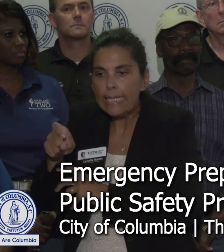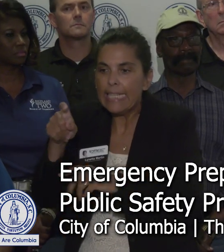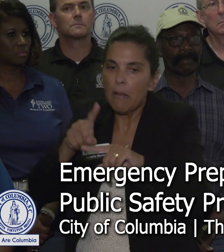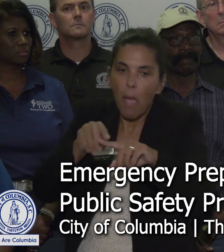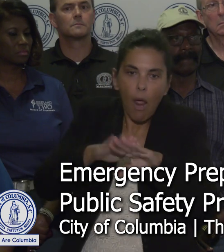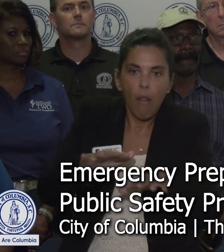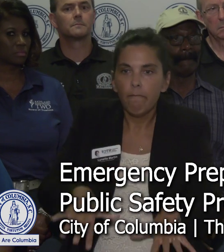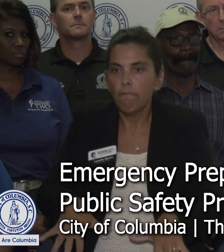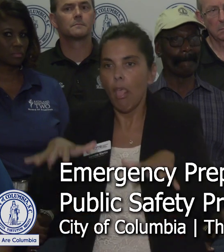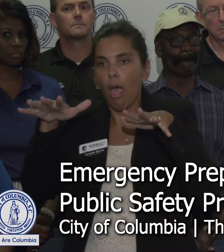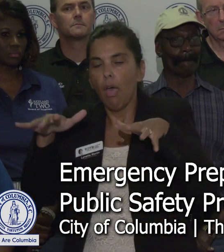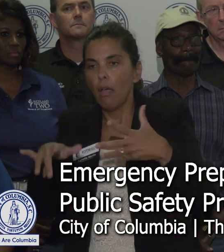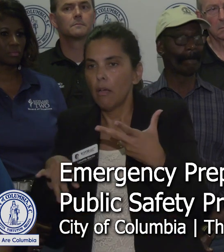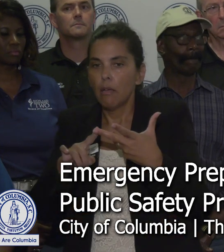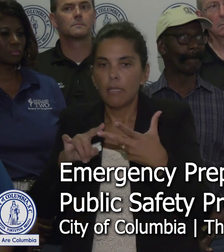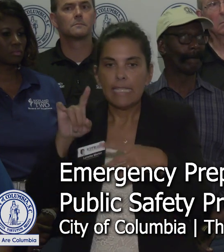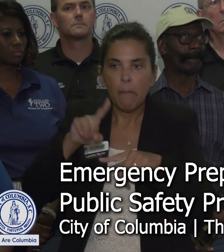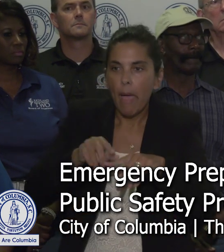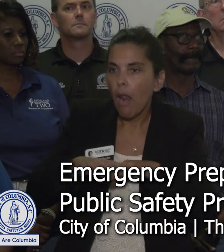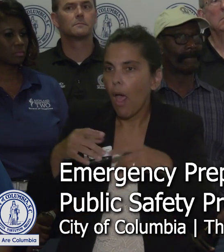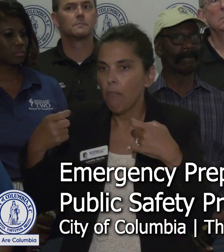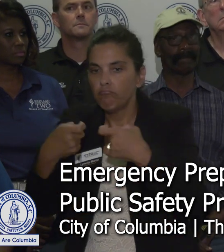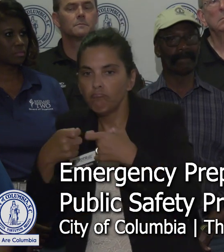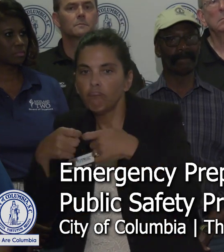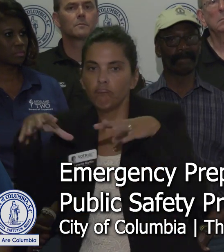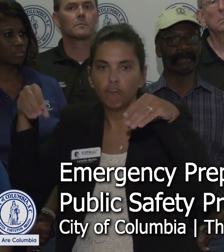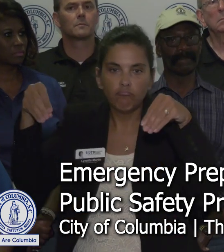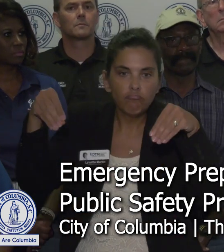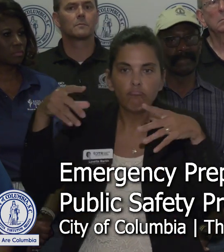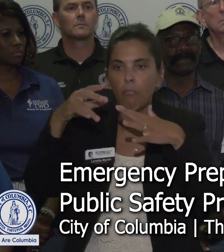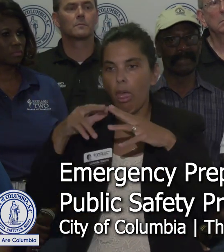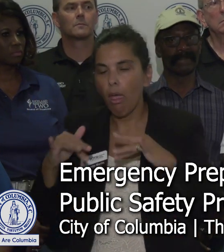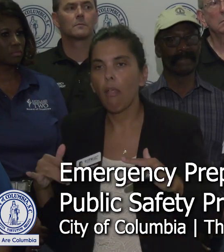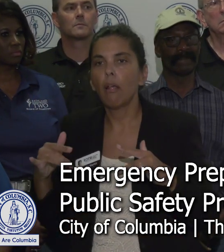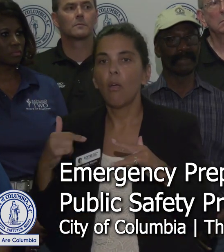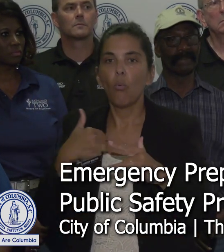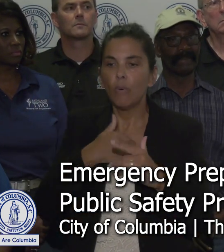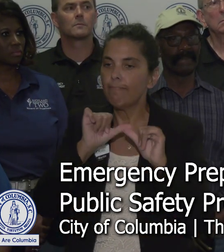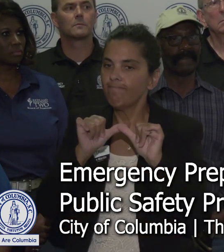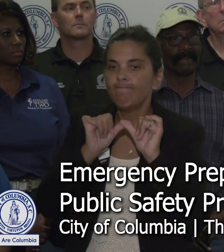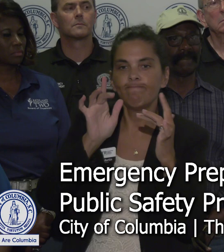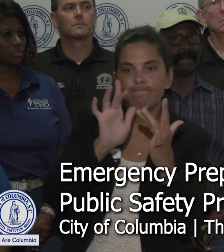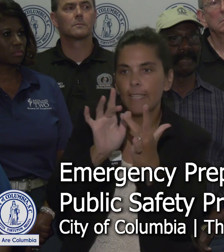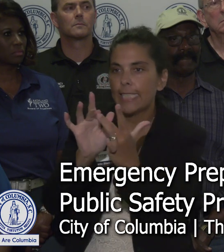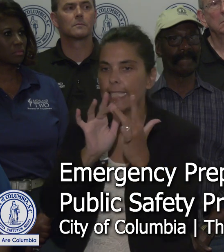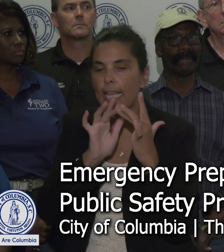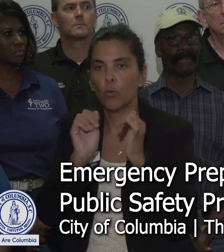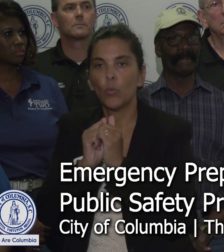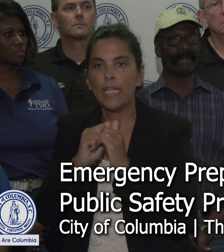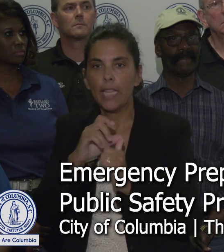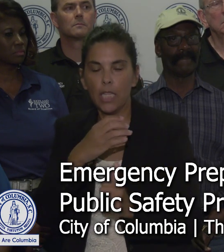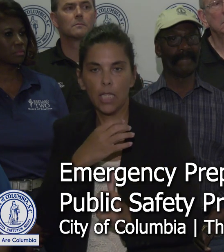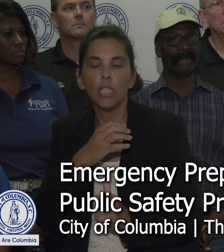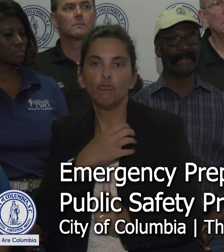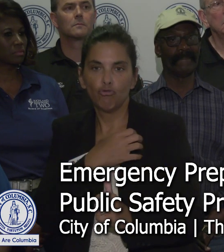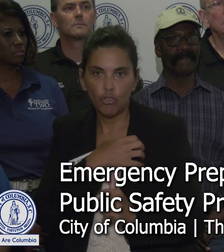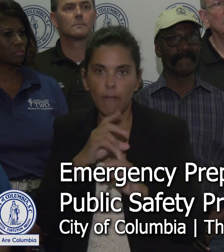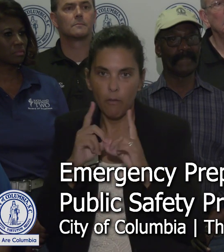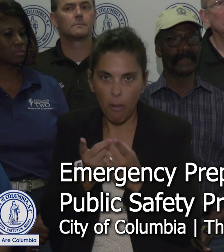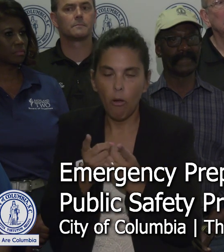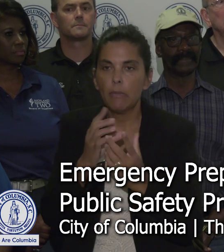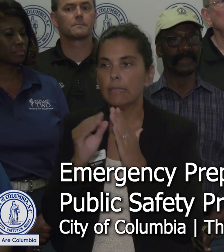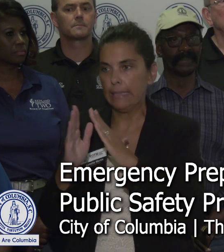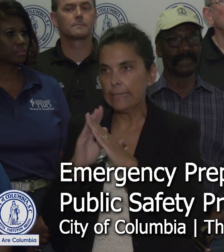flooding, depending on electricity, power, and those things. We stay in constant contact, certainly with the Sheriff's Department and with the